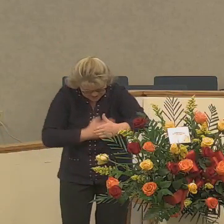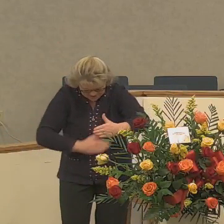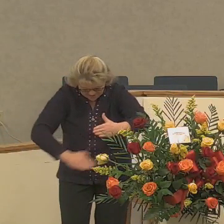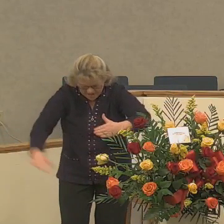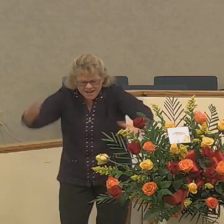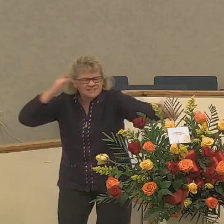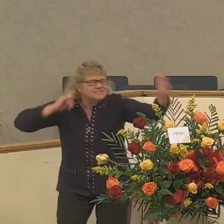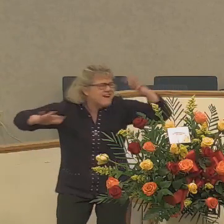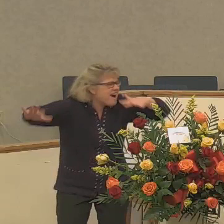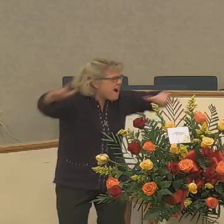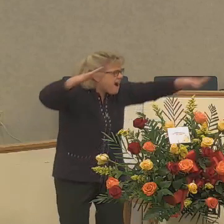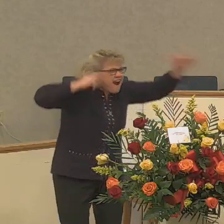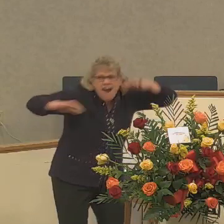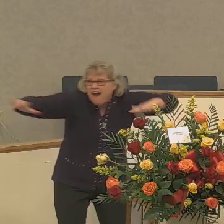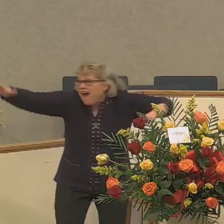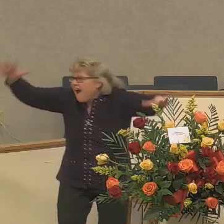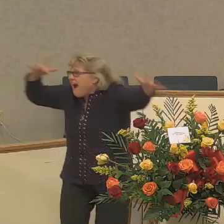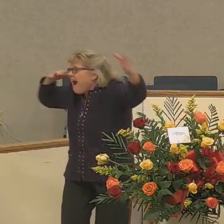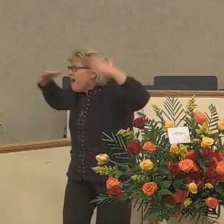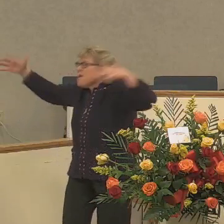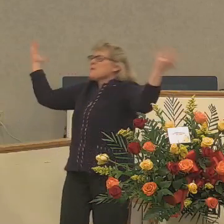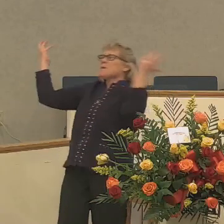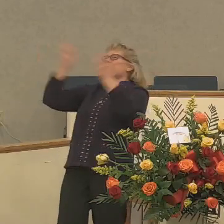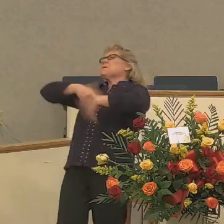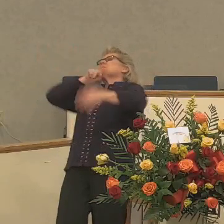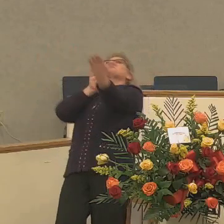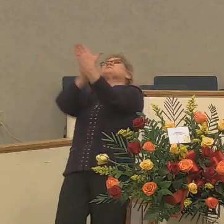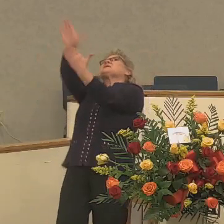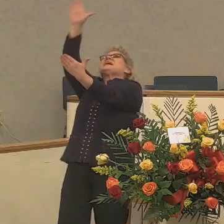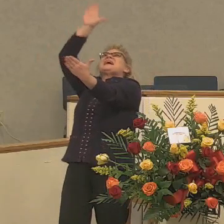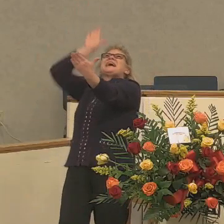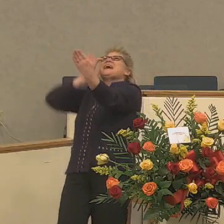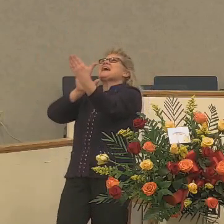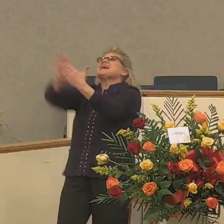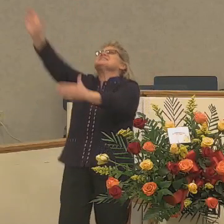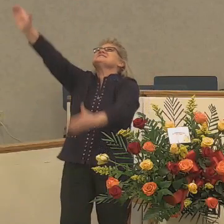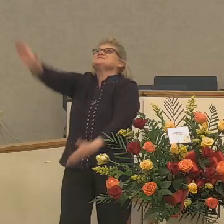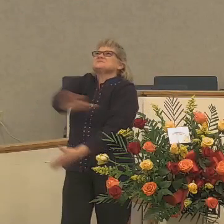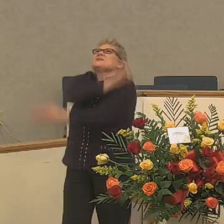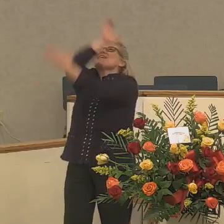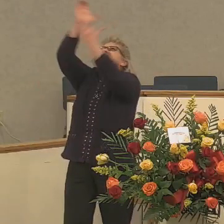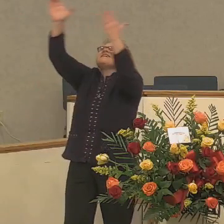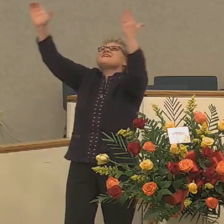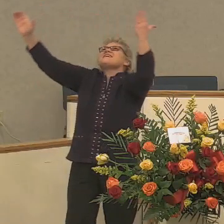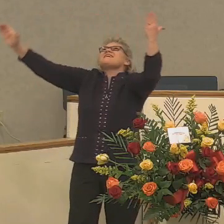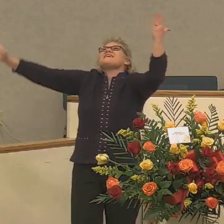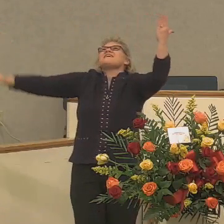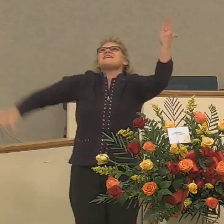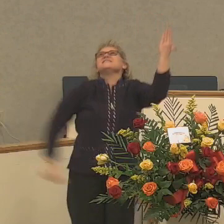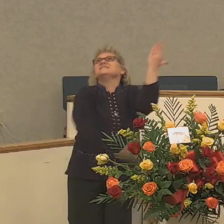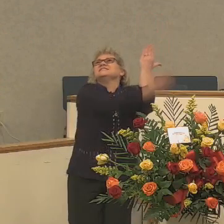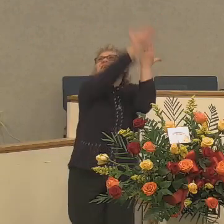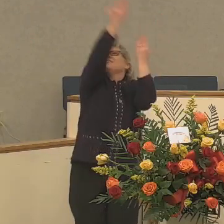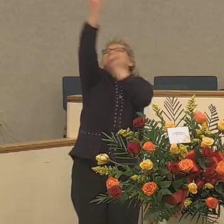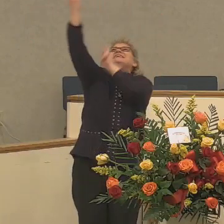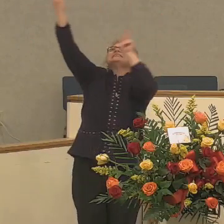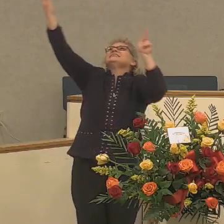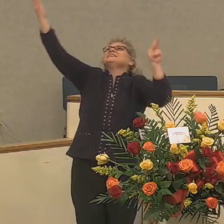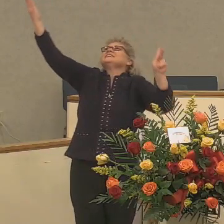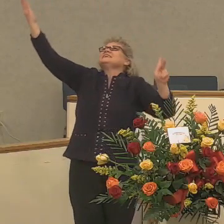sound is the praises to Christ, our